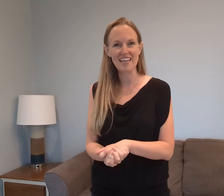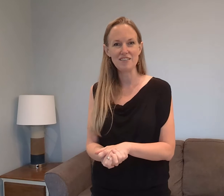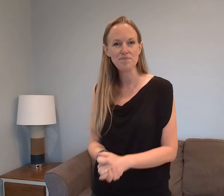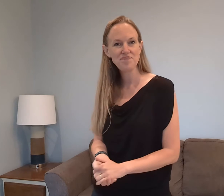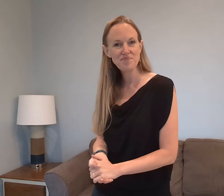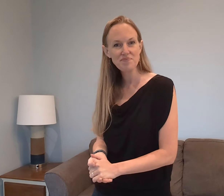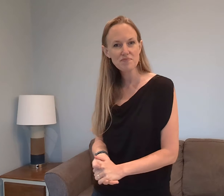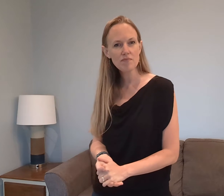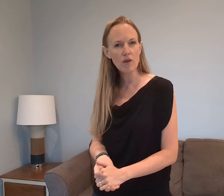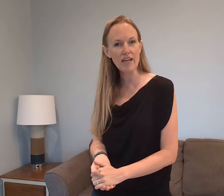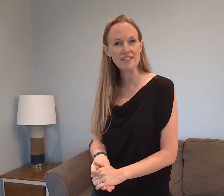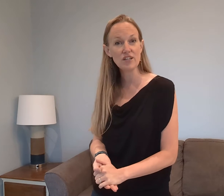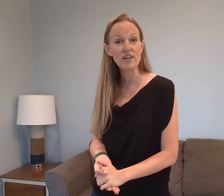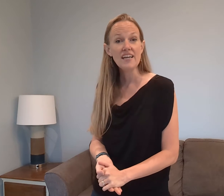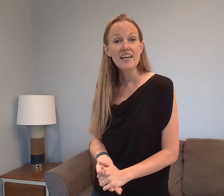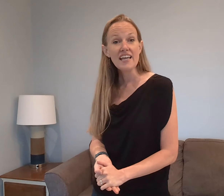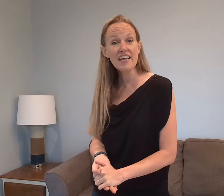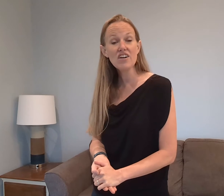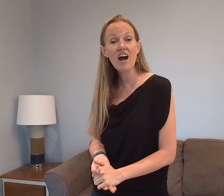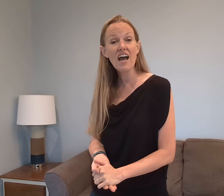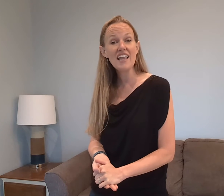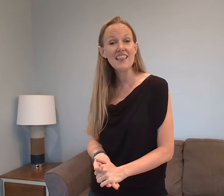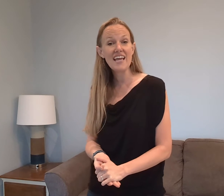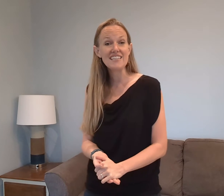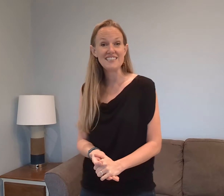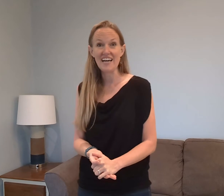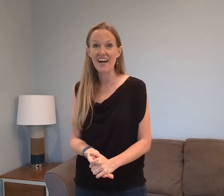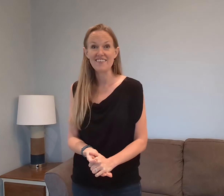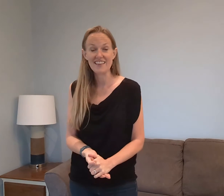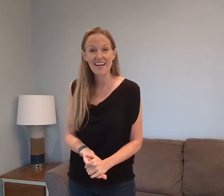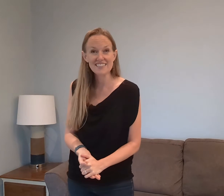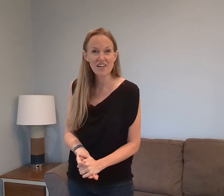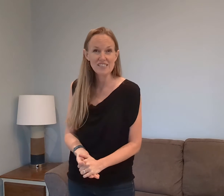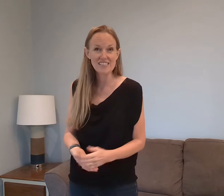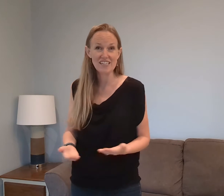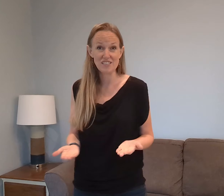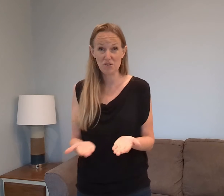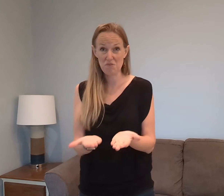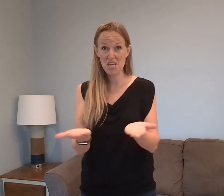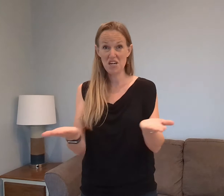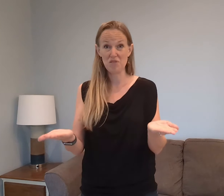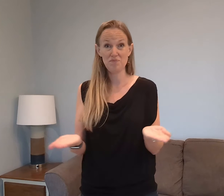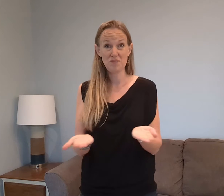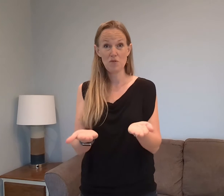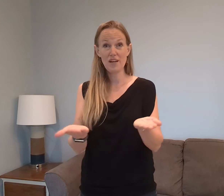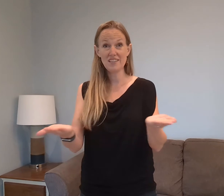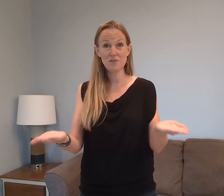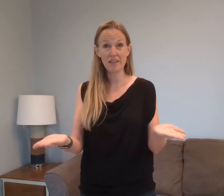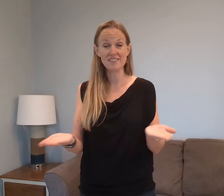channel. Okay, so here I lay it down. That's how it starts. So here, right in this place,